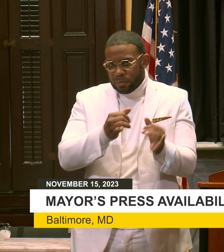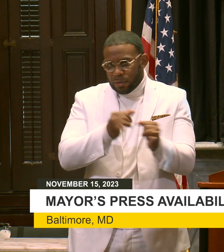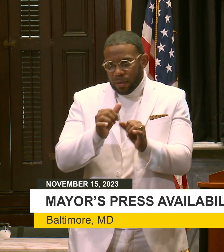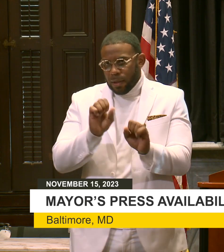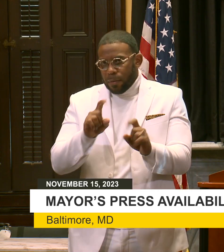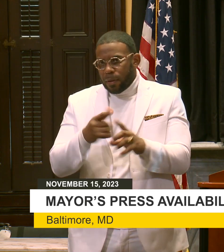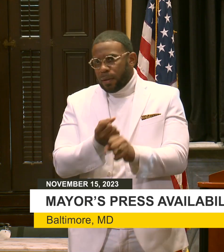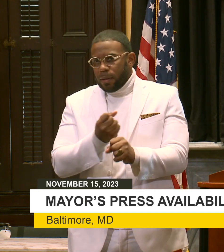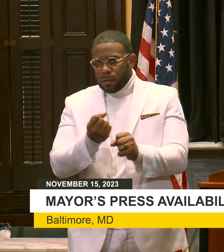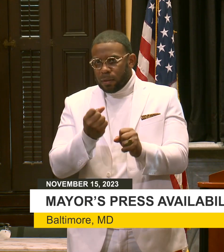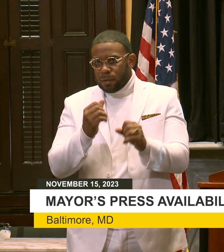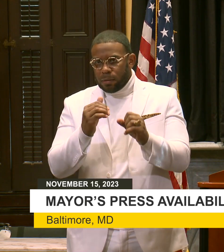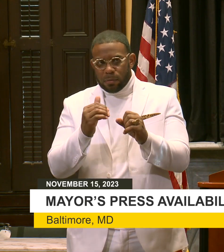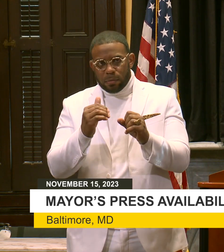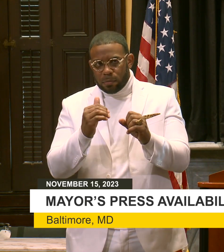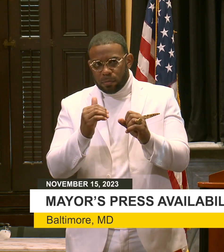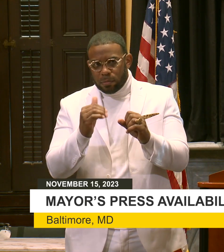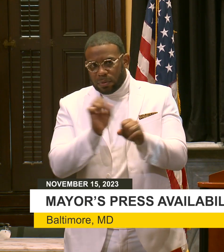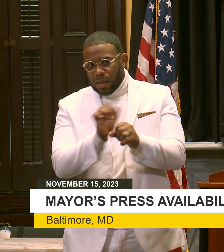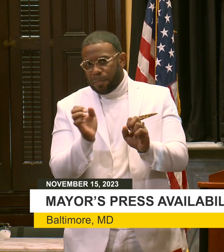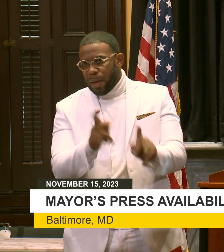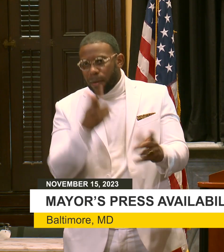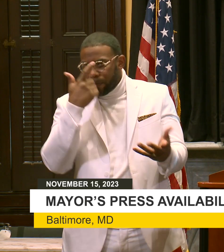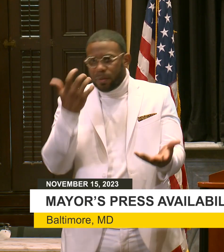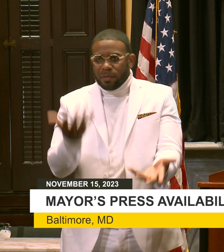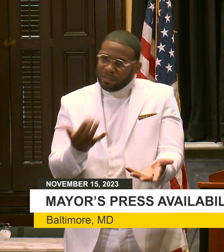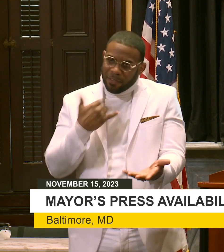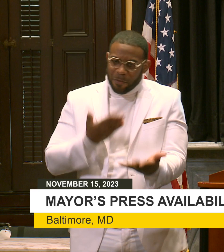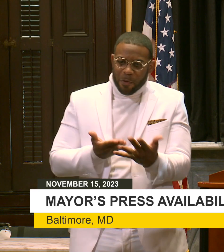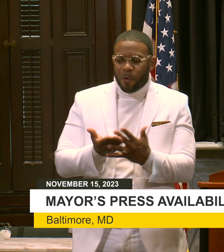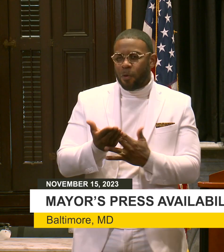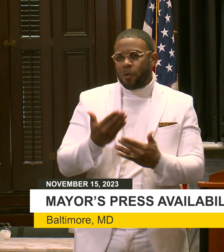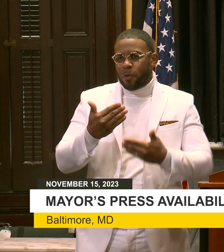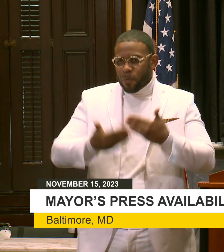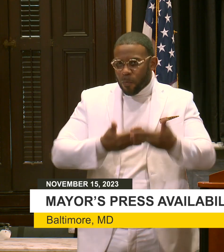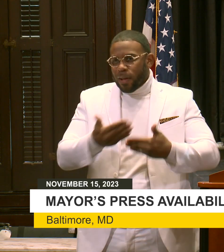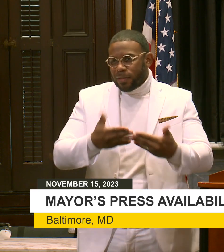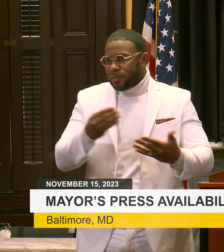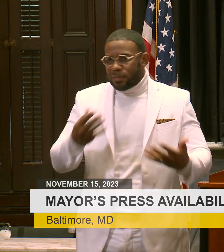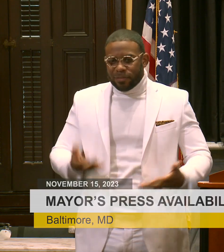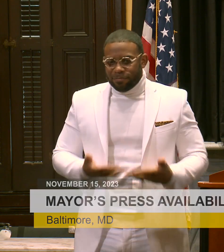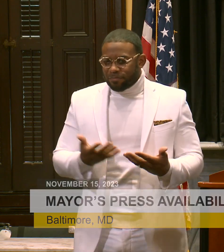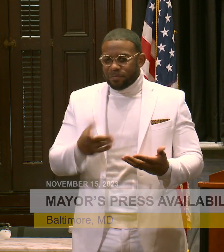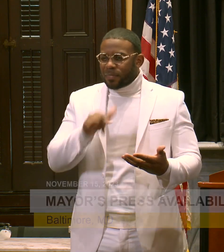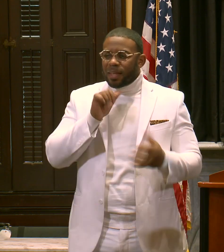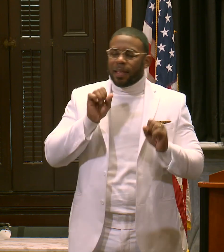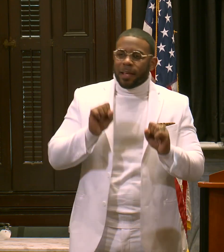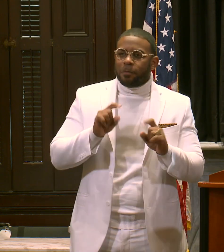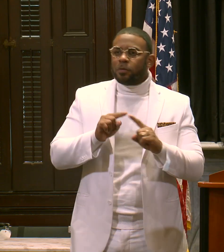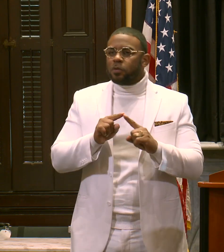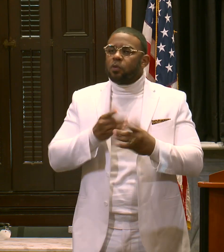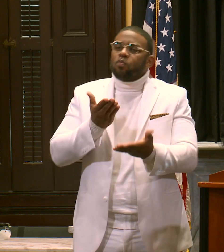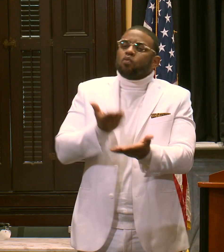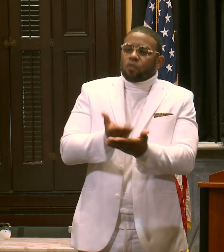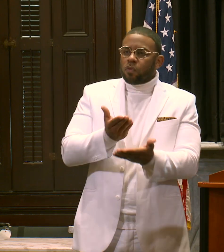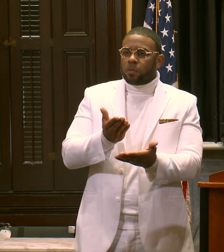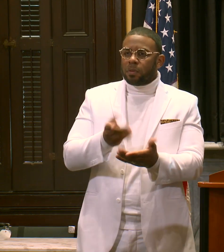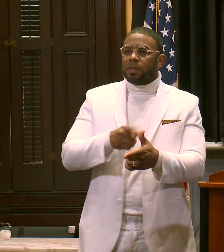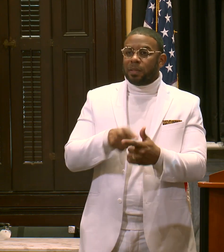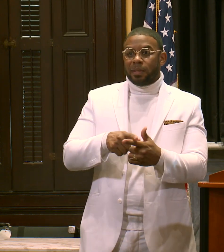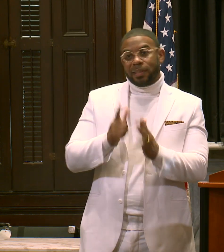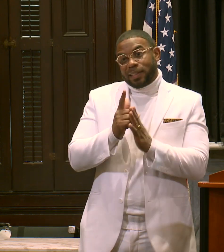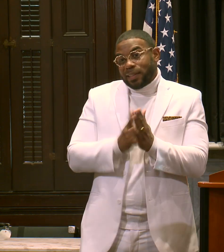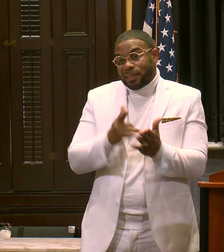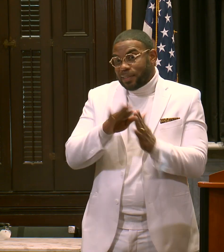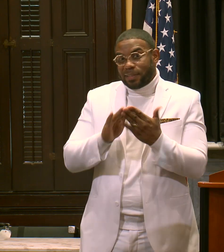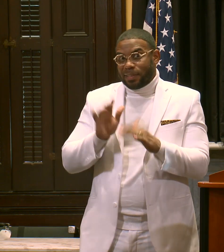was able to get, civil service was able to get his job back, because if you go through a process and you're not able to prove that, then